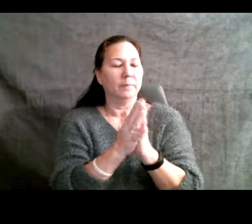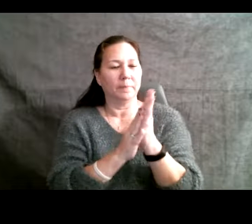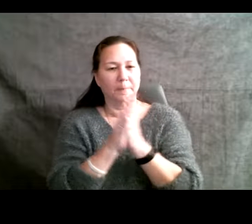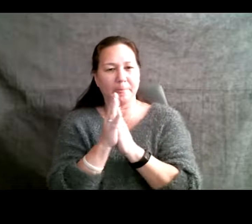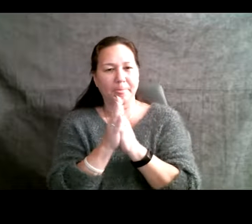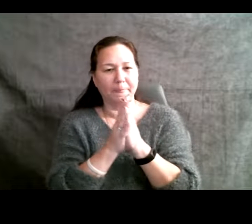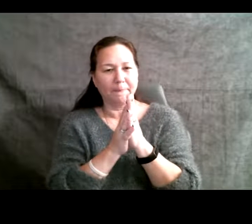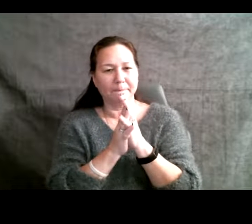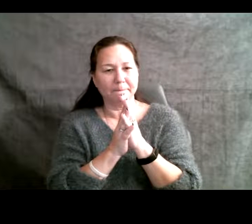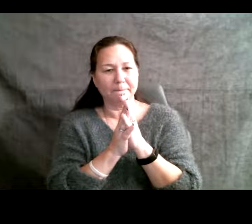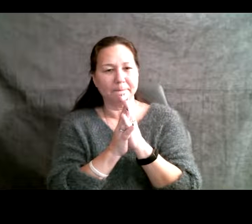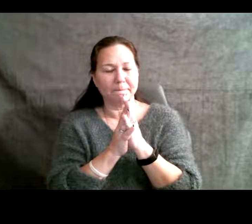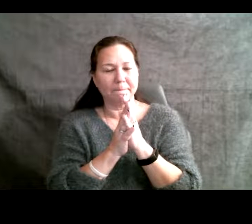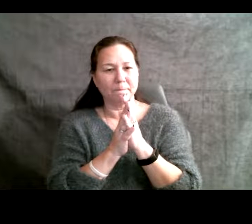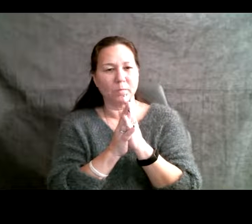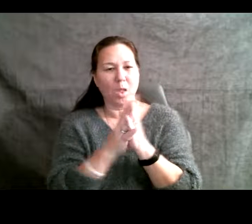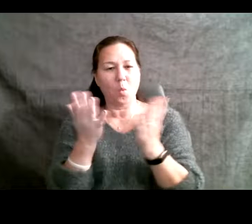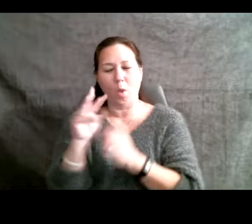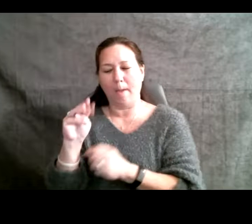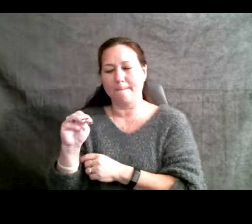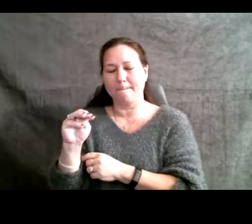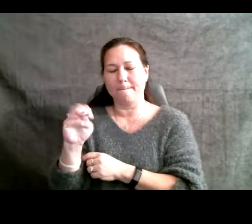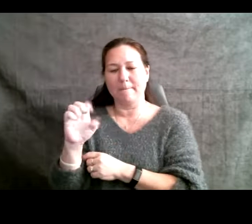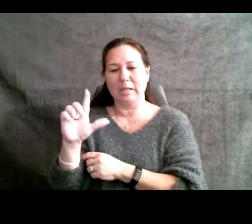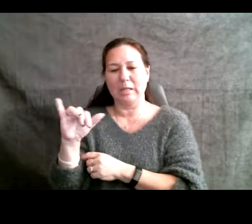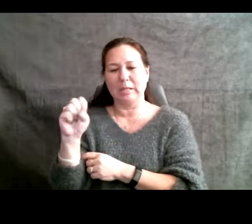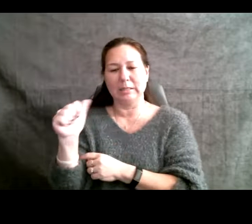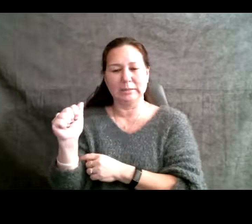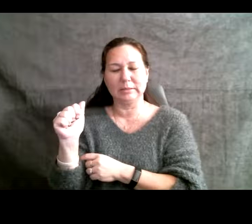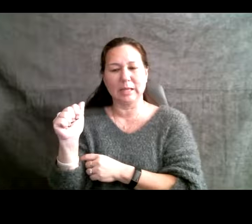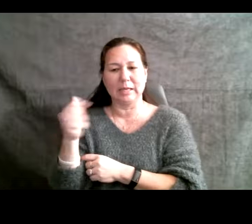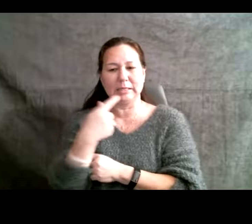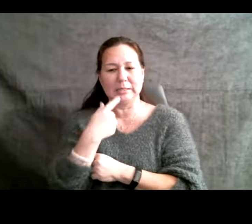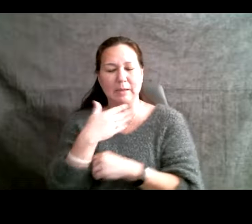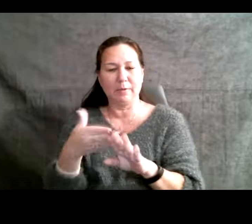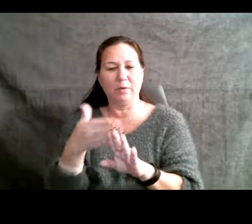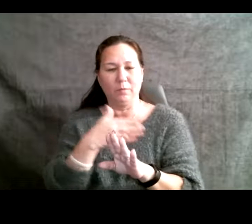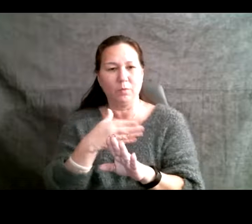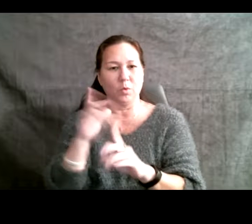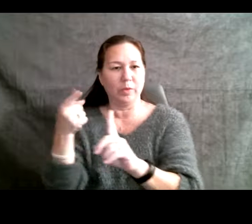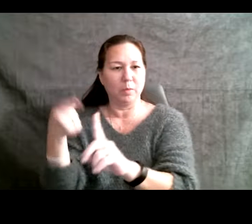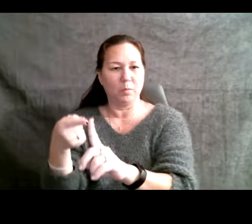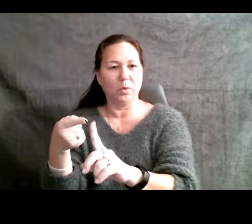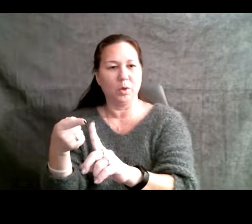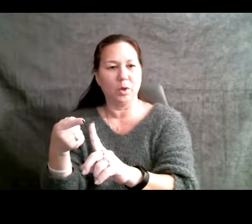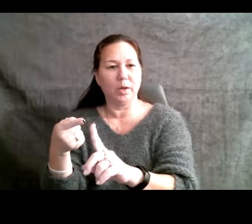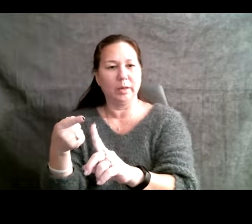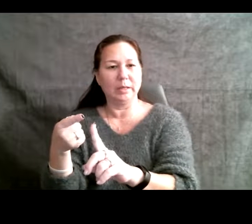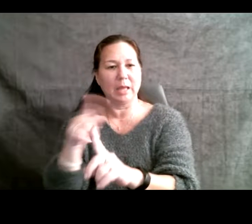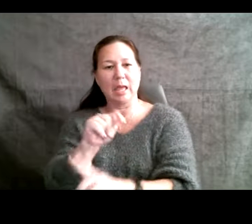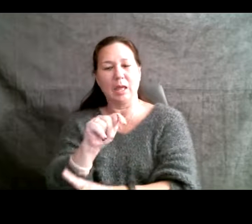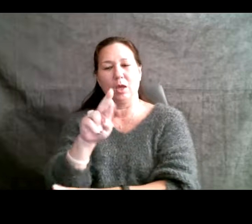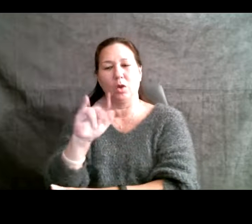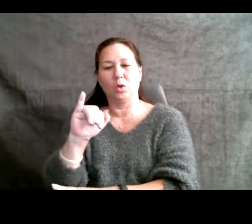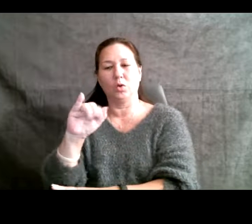around tribes as political entities. So